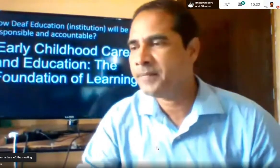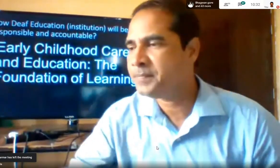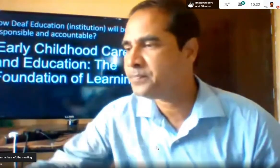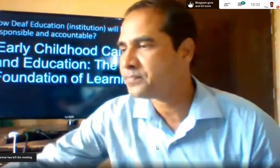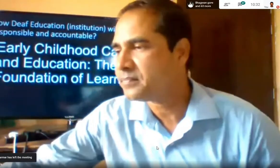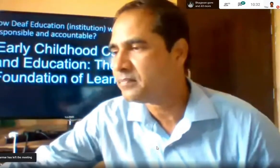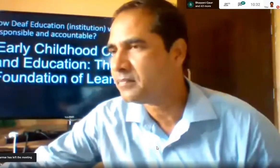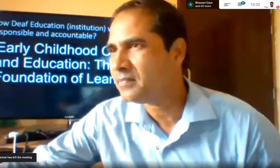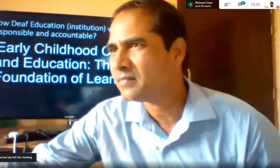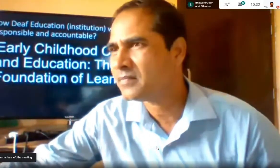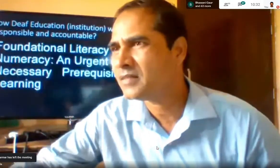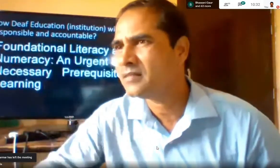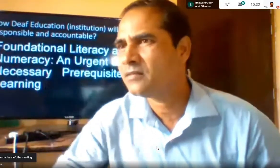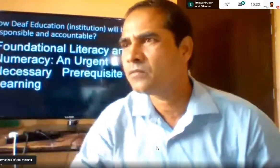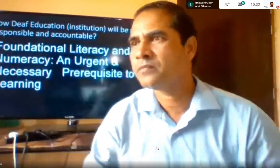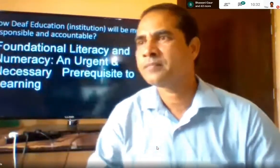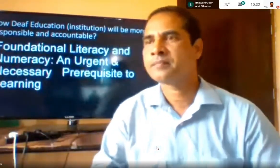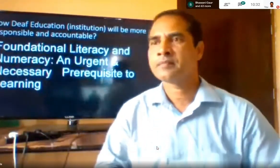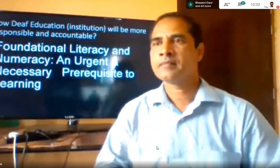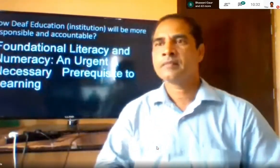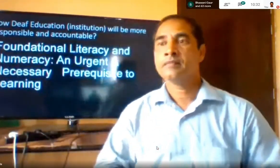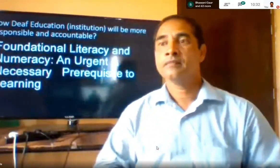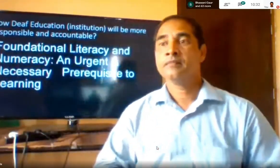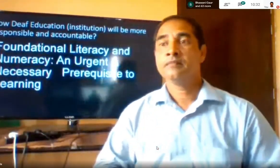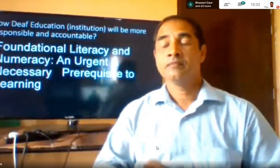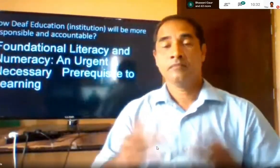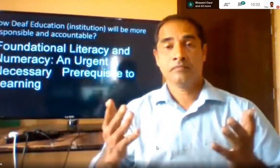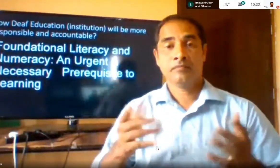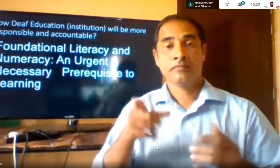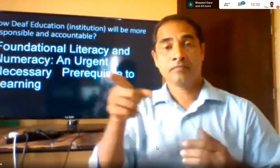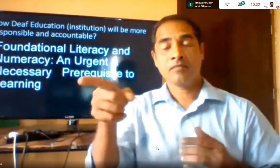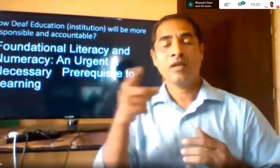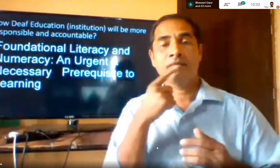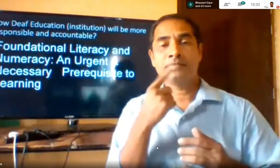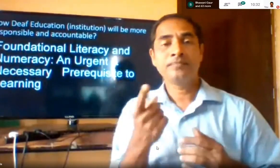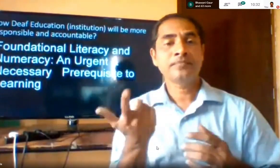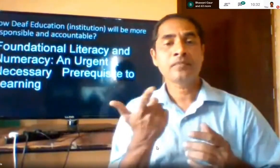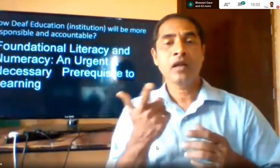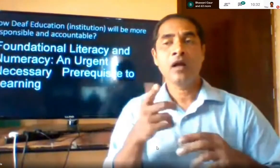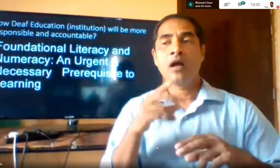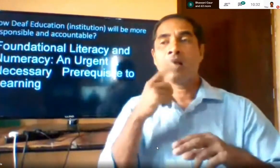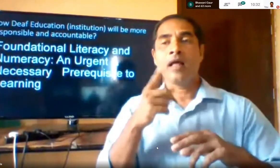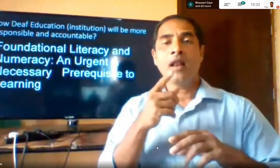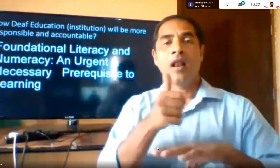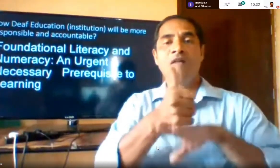So they have to, like, early childhood care and education is really important for them.